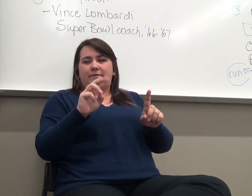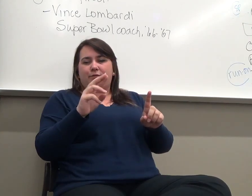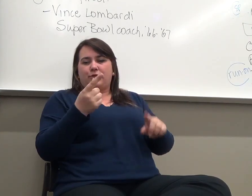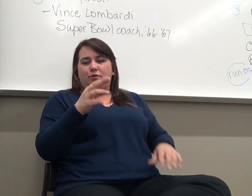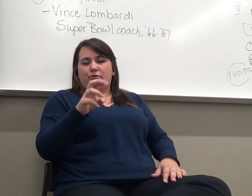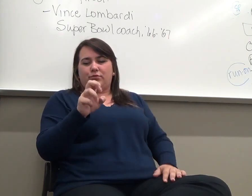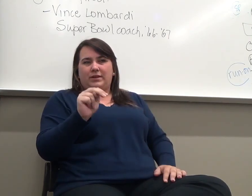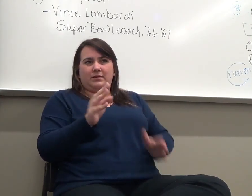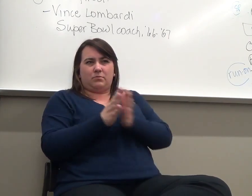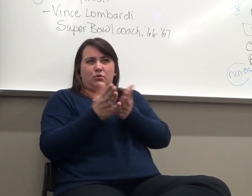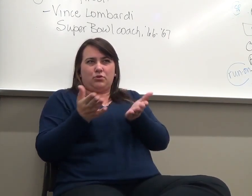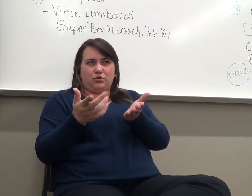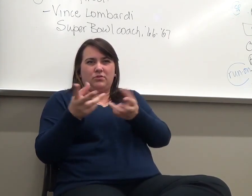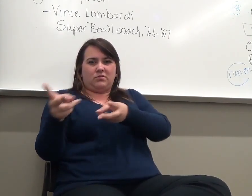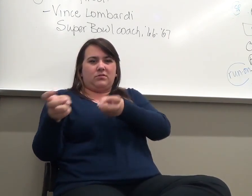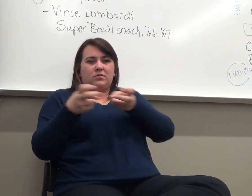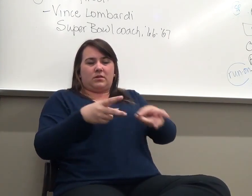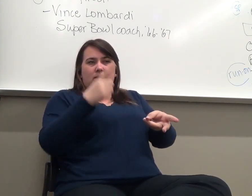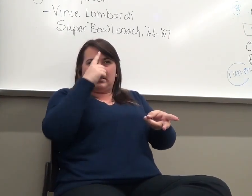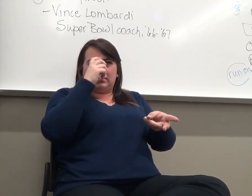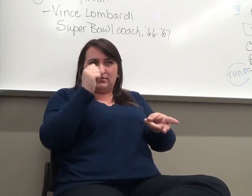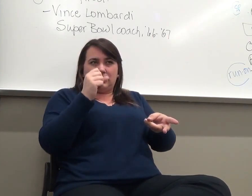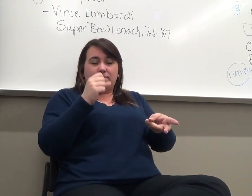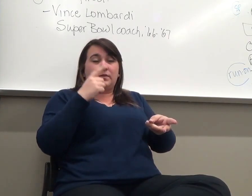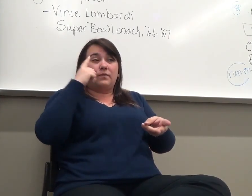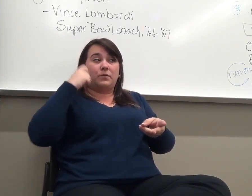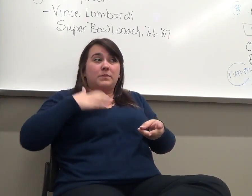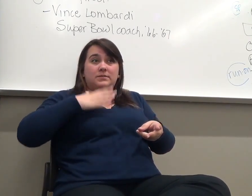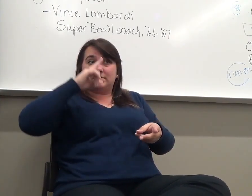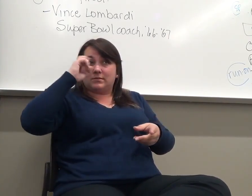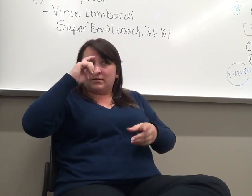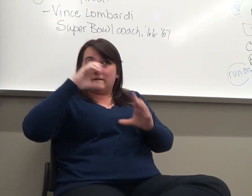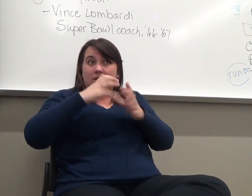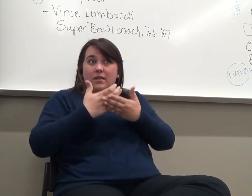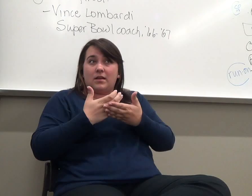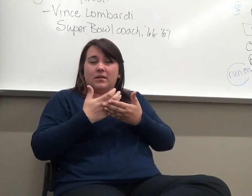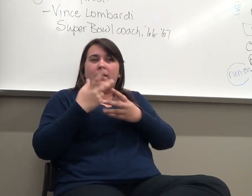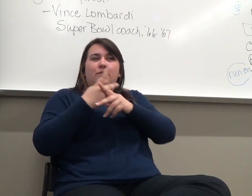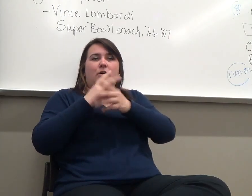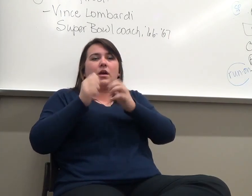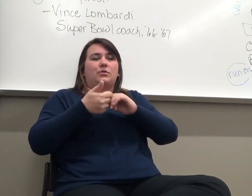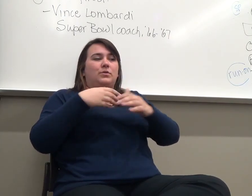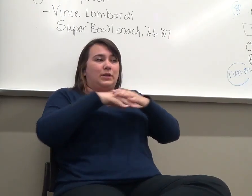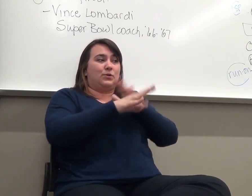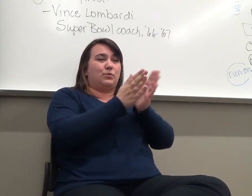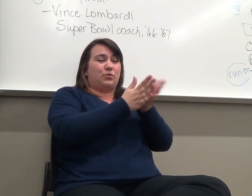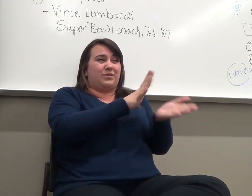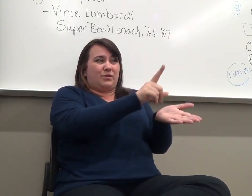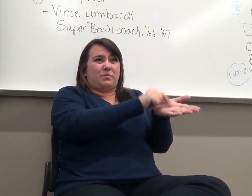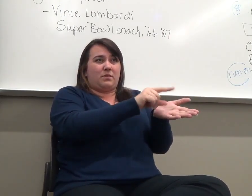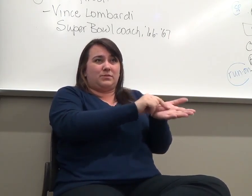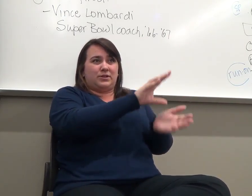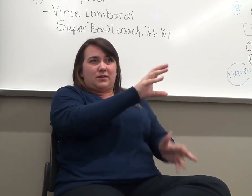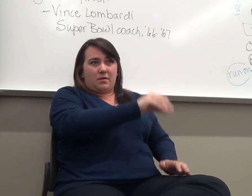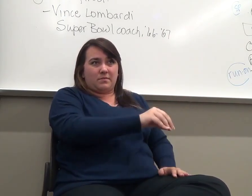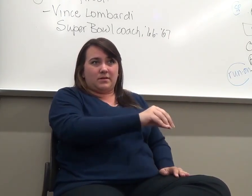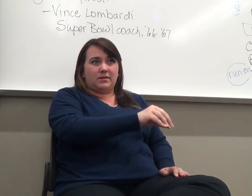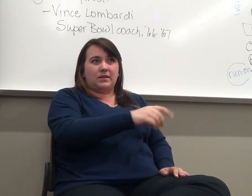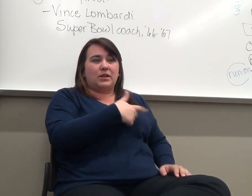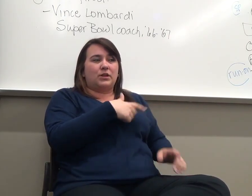look at these worksheets in your little packets that you turn in, I'm not looking for them. They don't have to be the same as